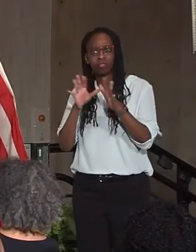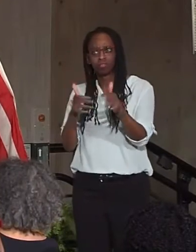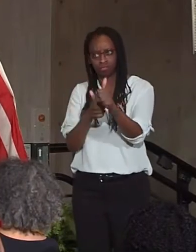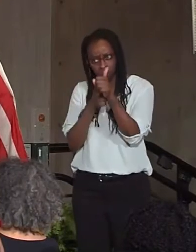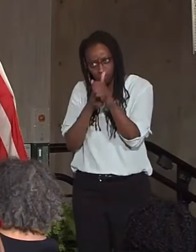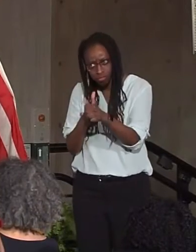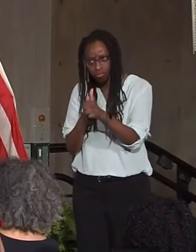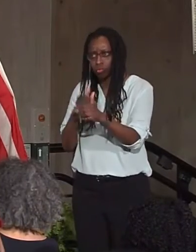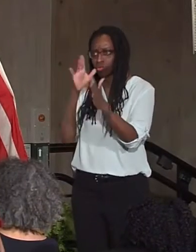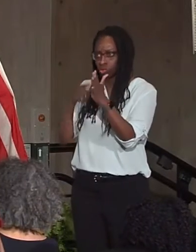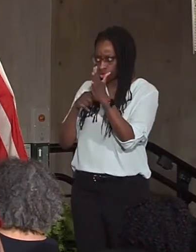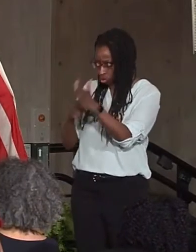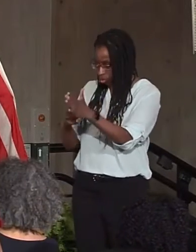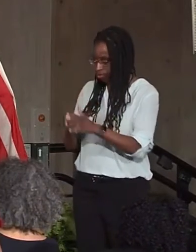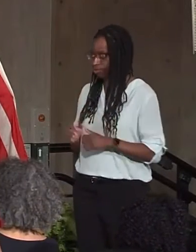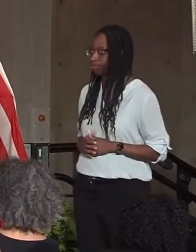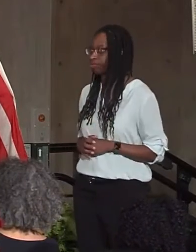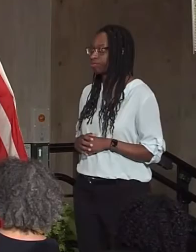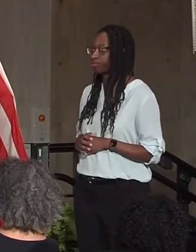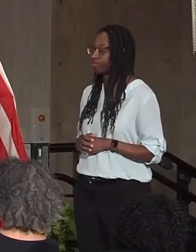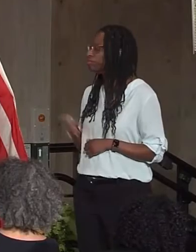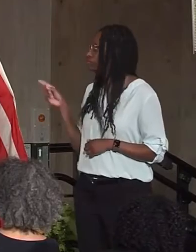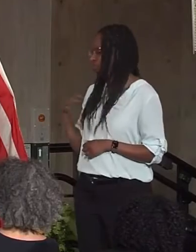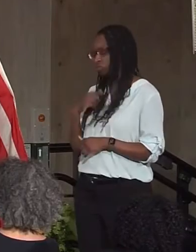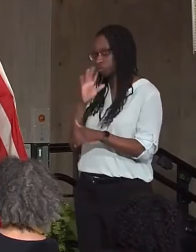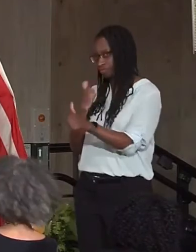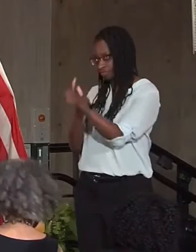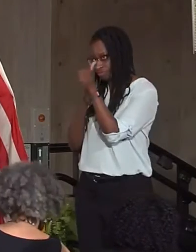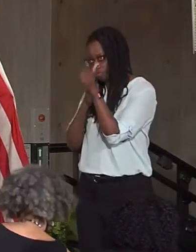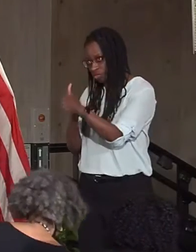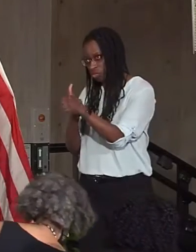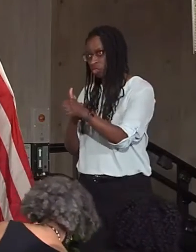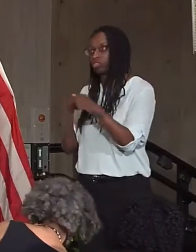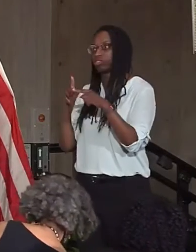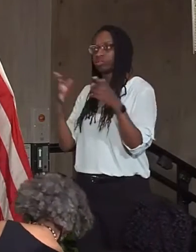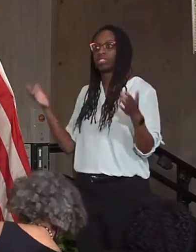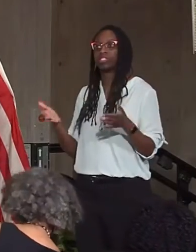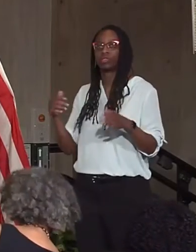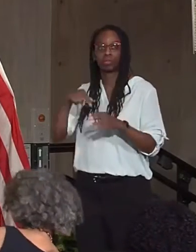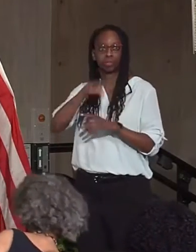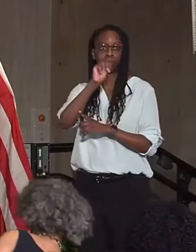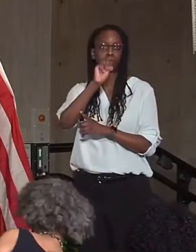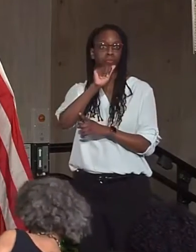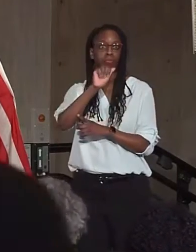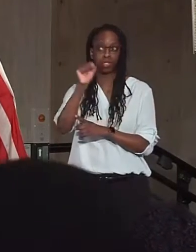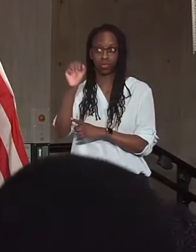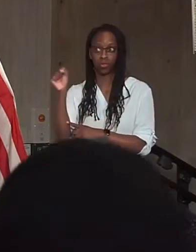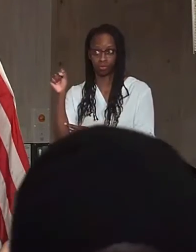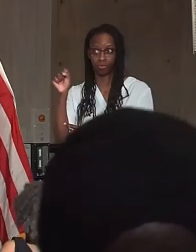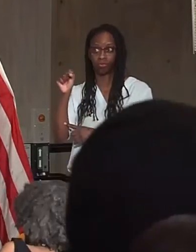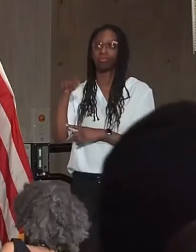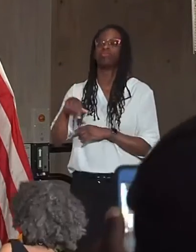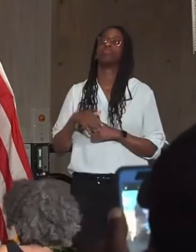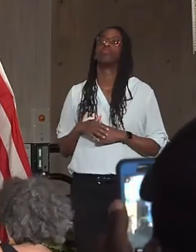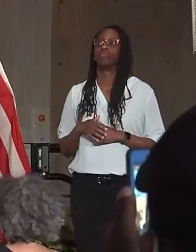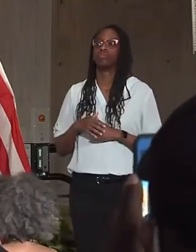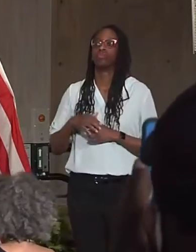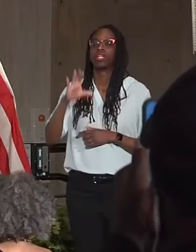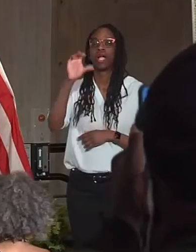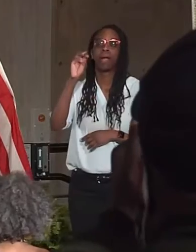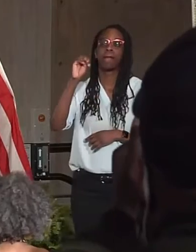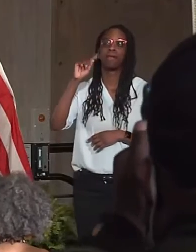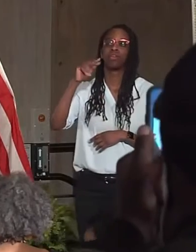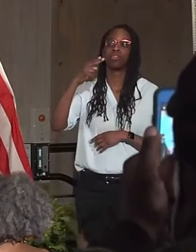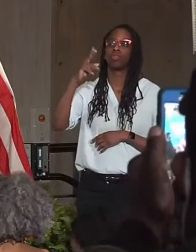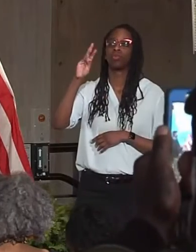true faith and allegiance to the Commonwealth of Massachusetts, to the Commonwealth of Massachusetts, and will support the